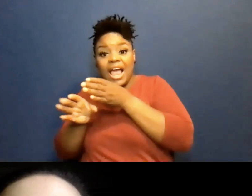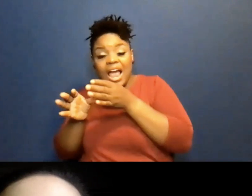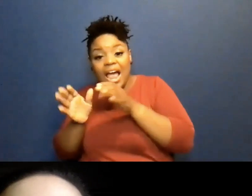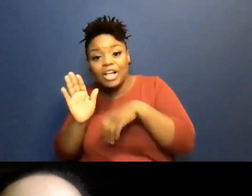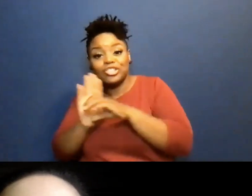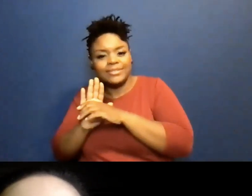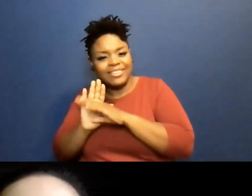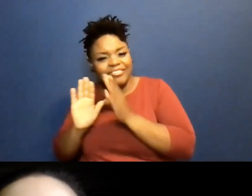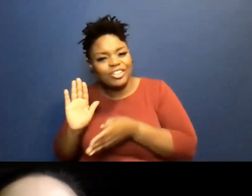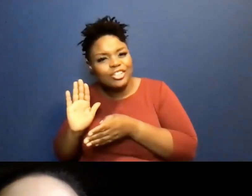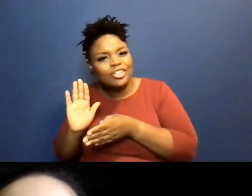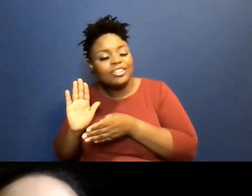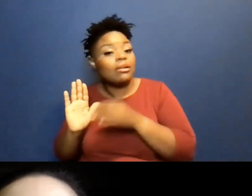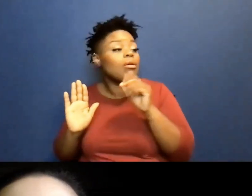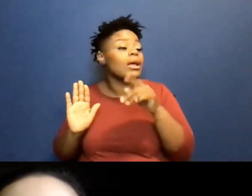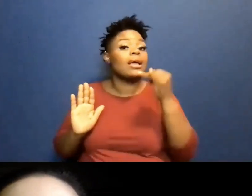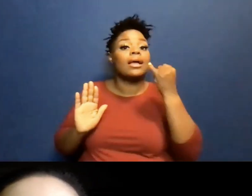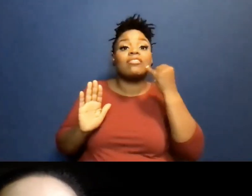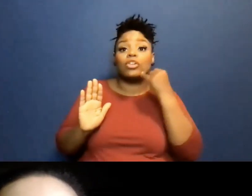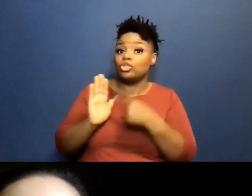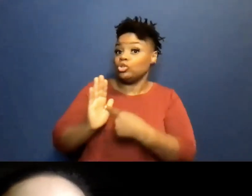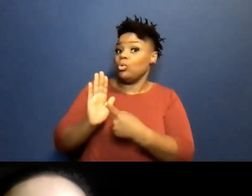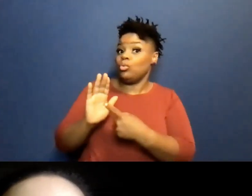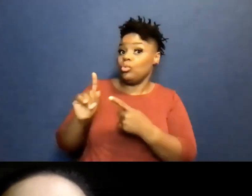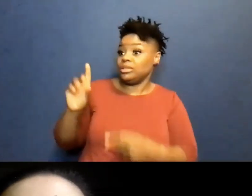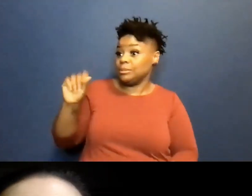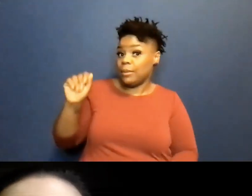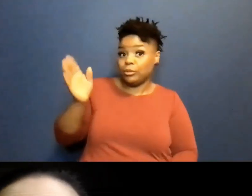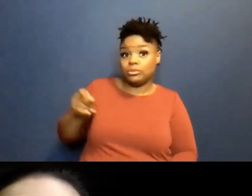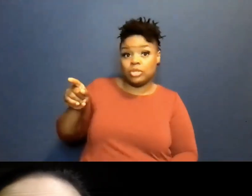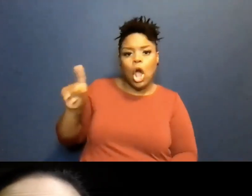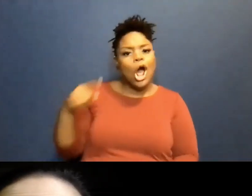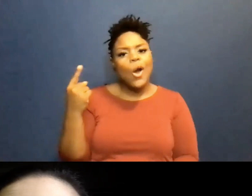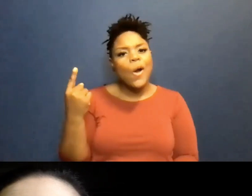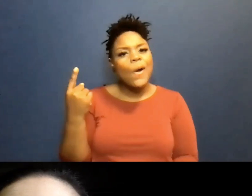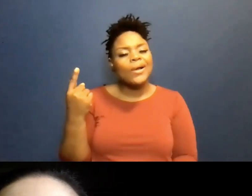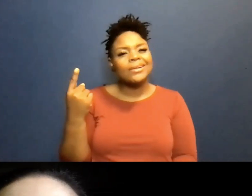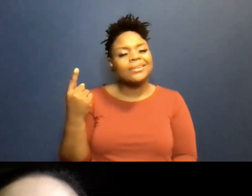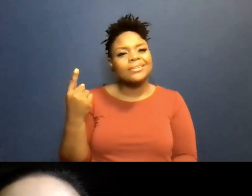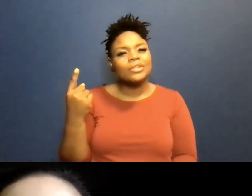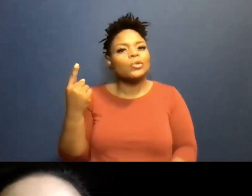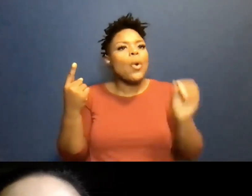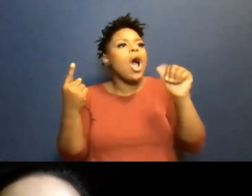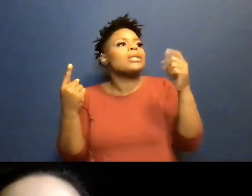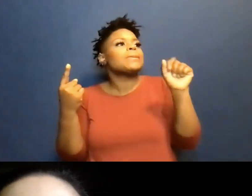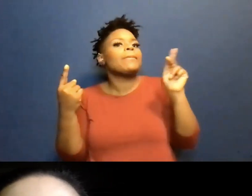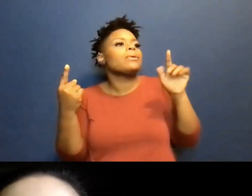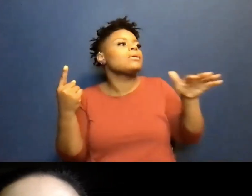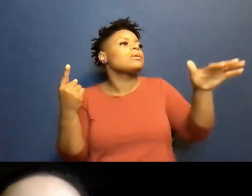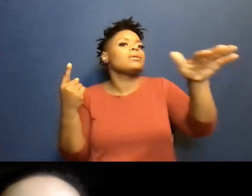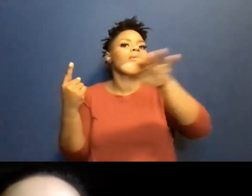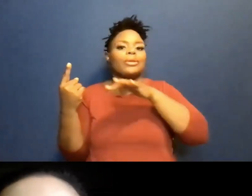people. Yeah. I think that to me is really what we need more of, not just more